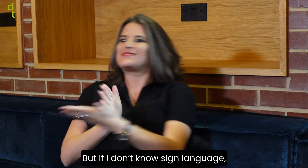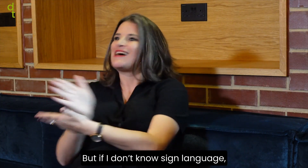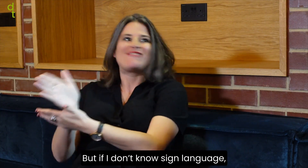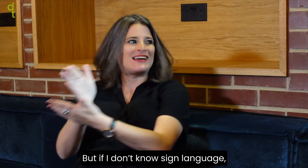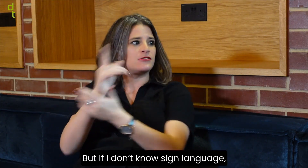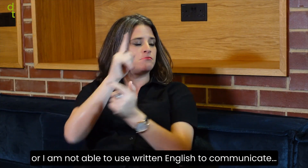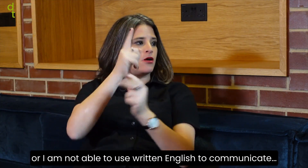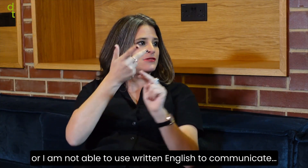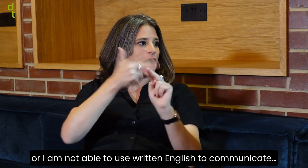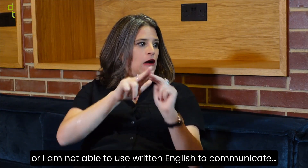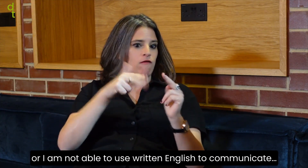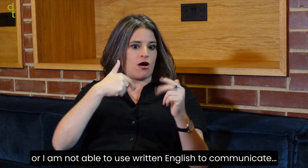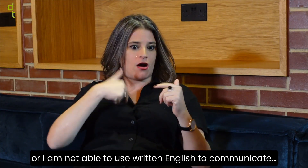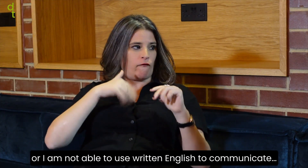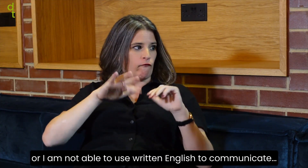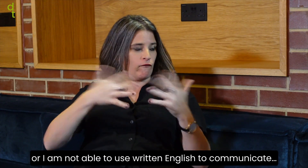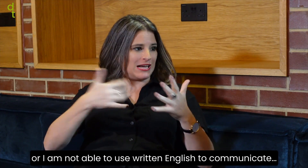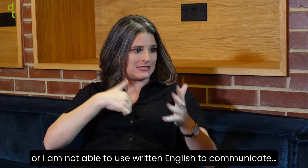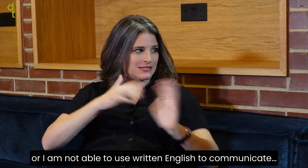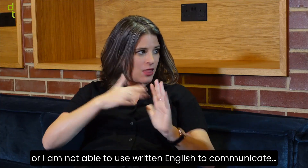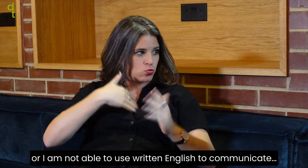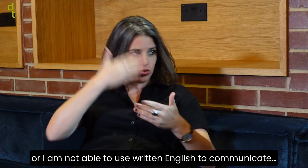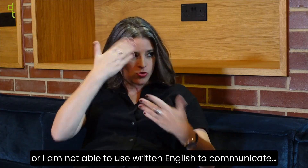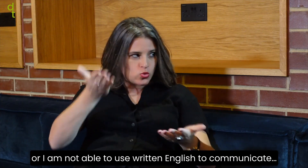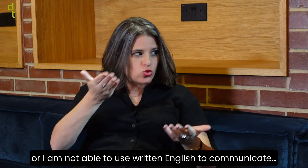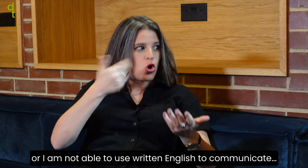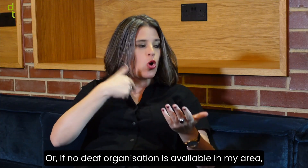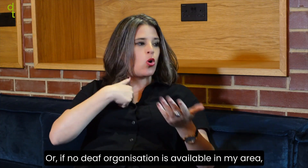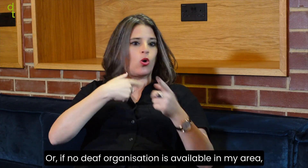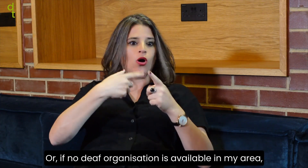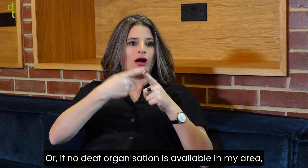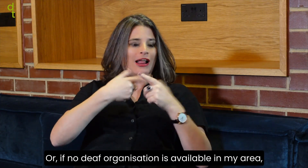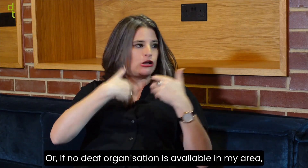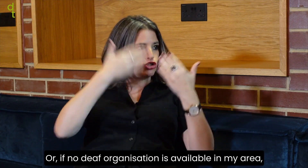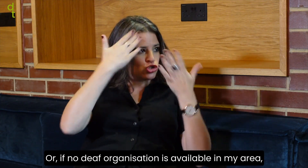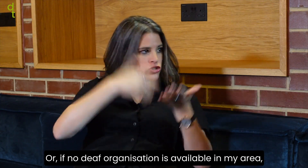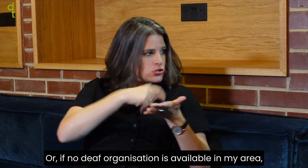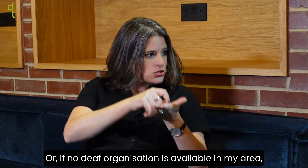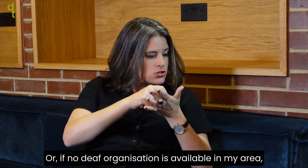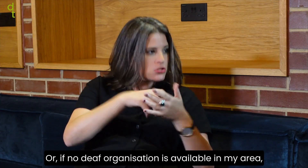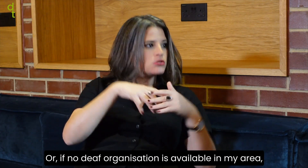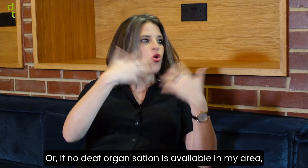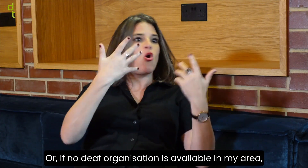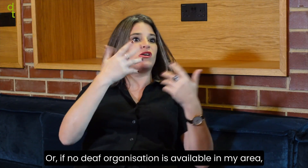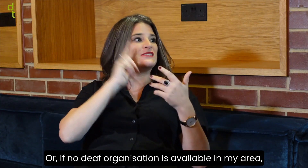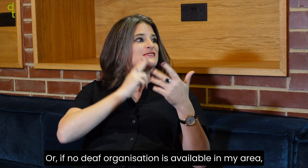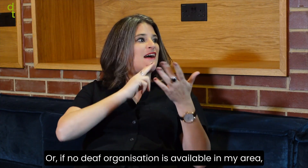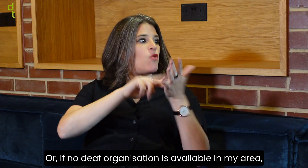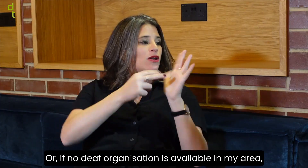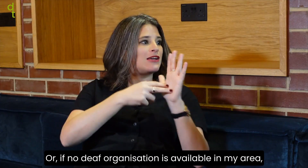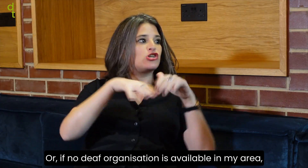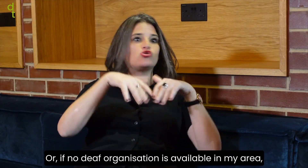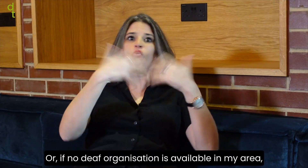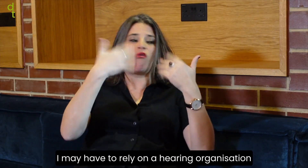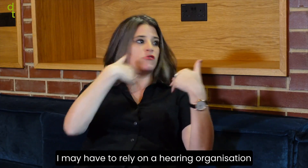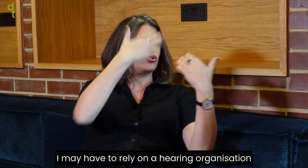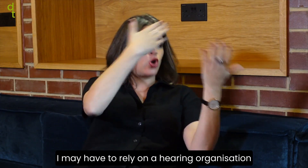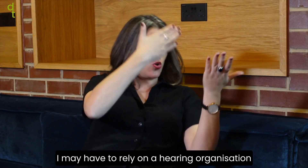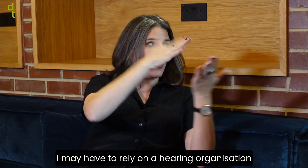sign language, or I'm not able to use written English to communicate, or if no deaf organisation is available in my area, I may